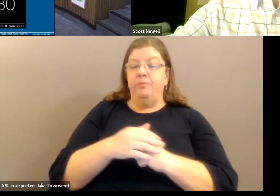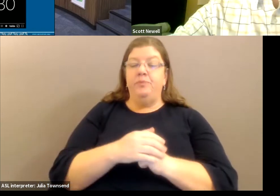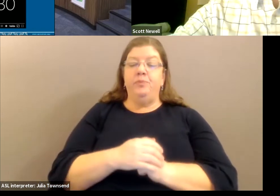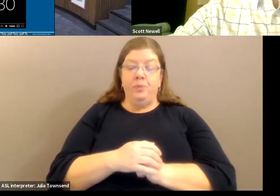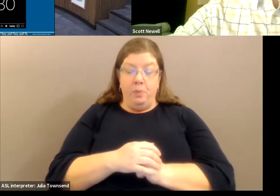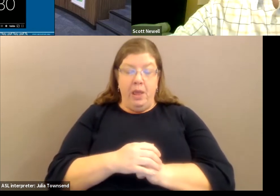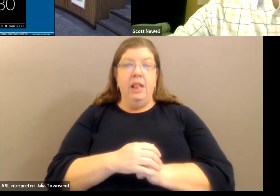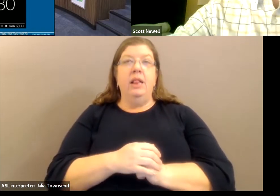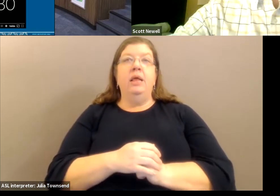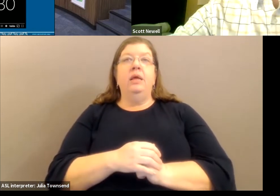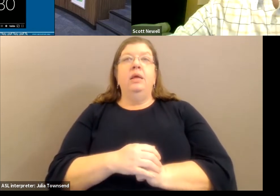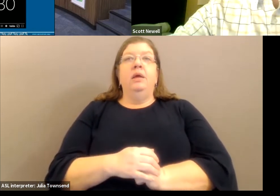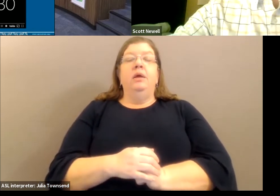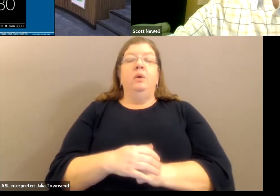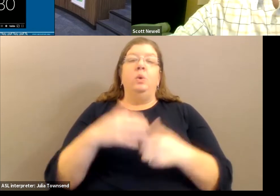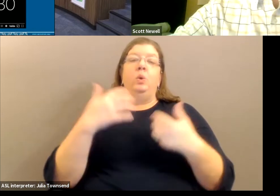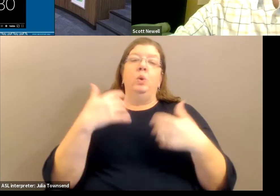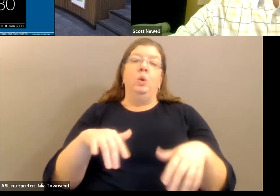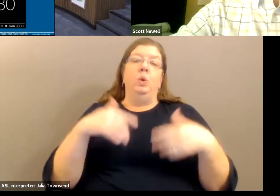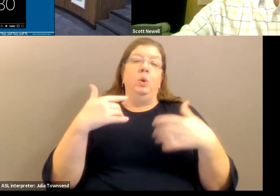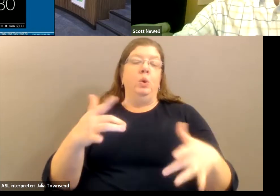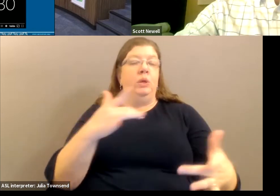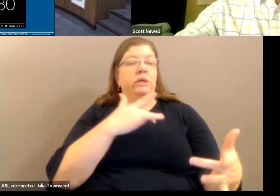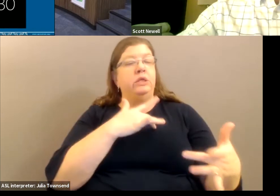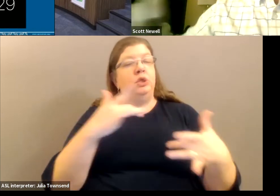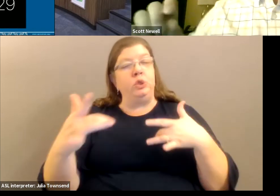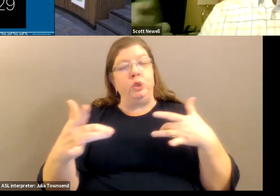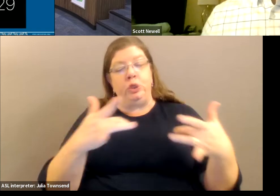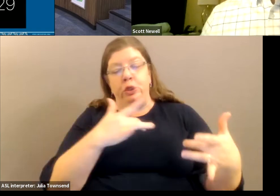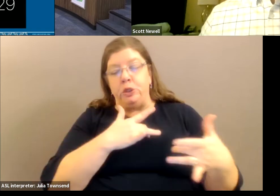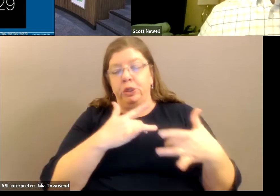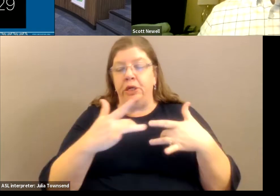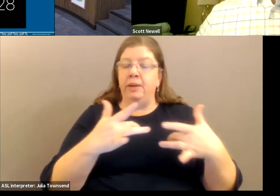Well, I'm very concerned about